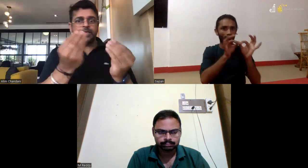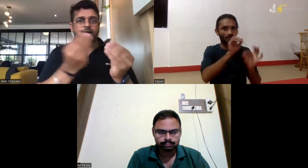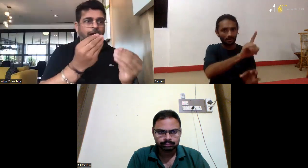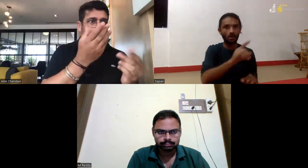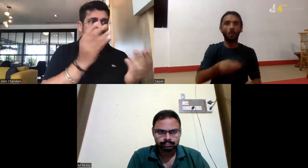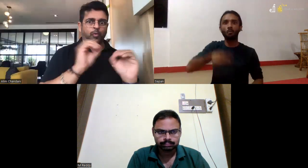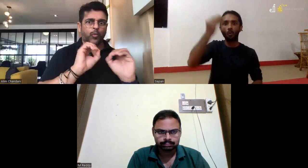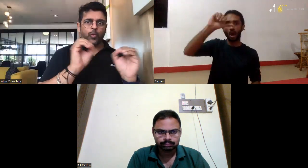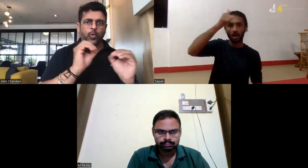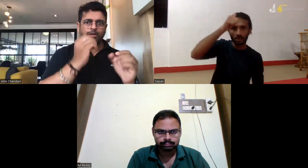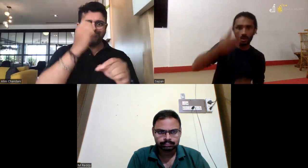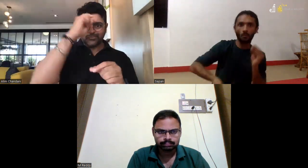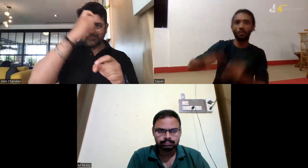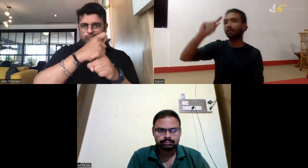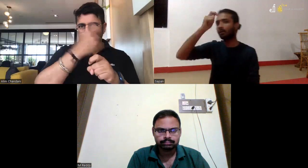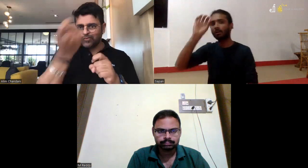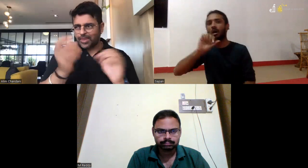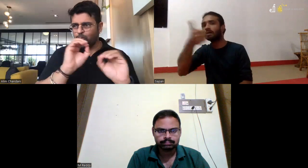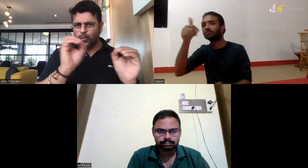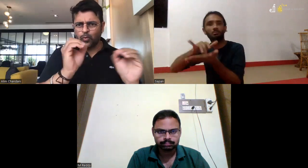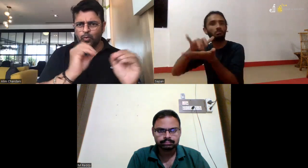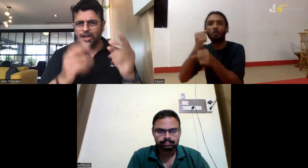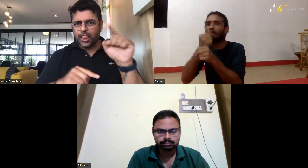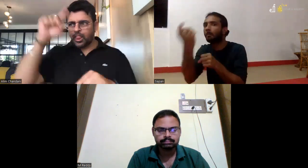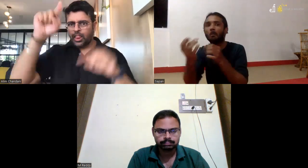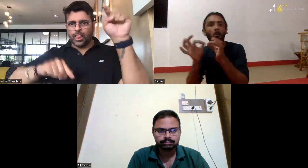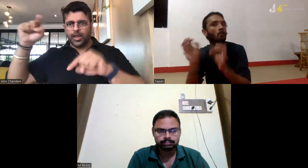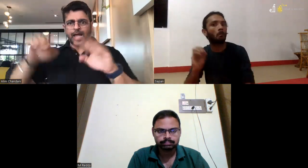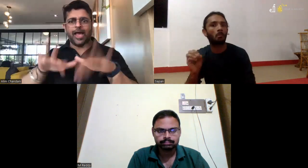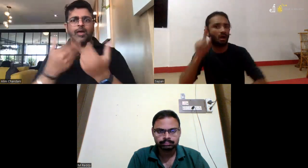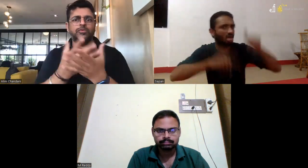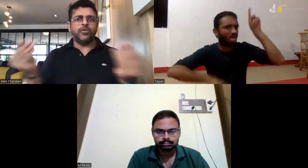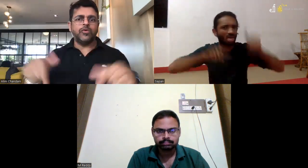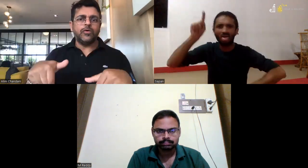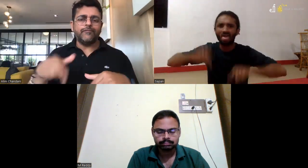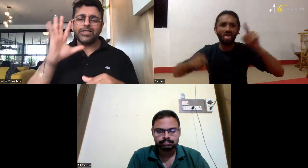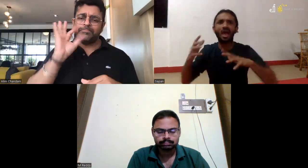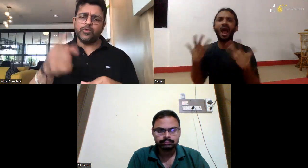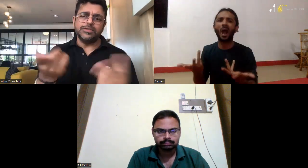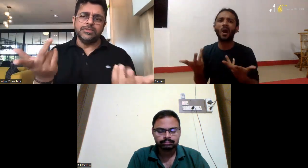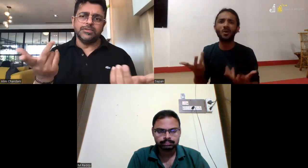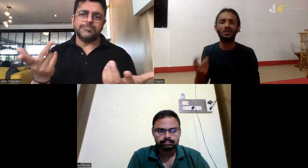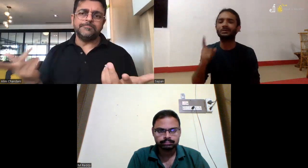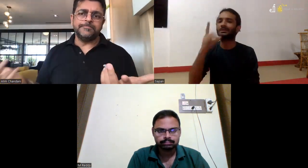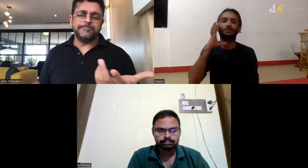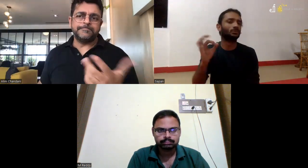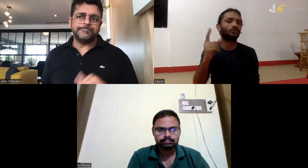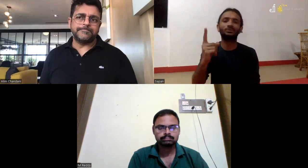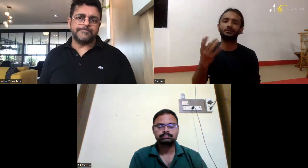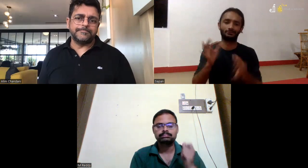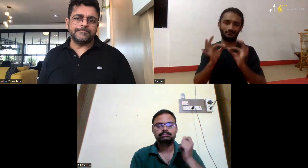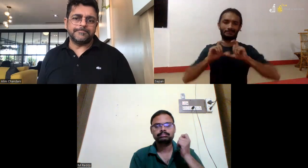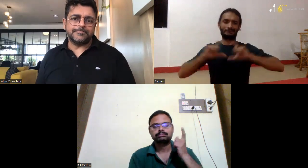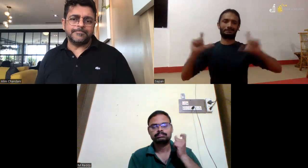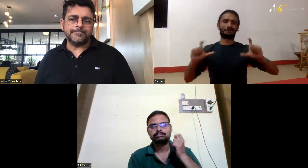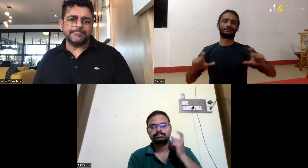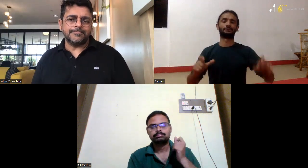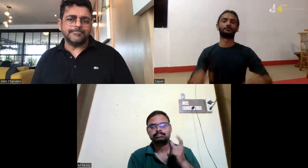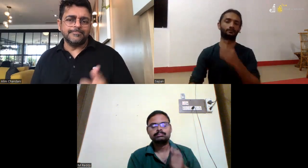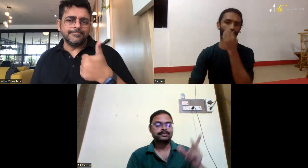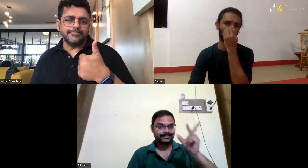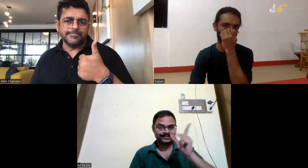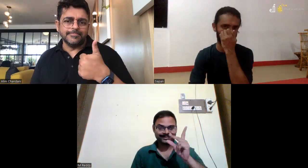that's a complete language. And yeah, we still have the uh, WFD, World Federation of the Deaf, they are still spreading across